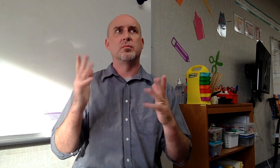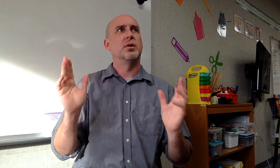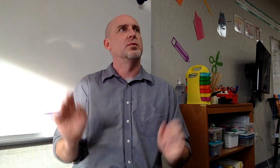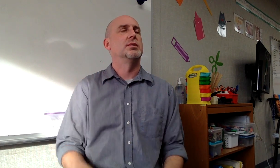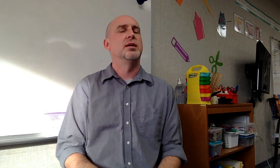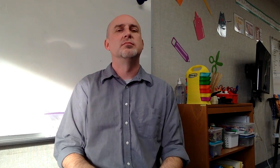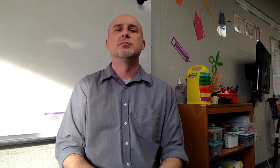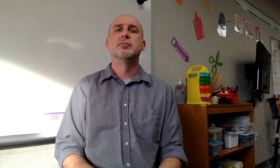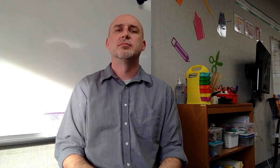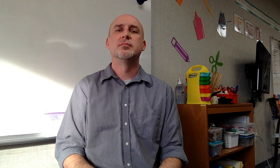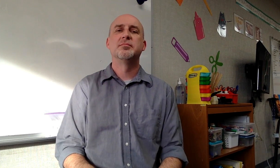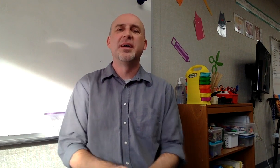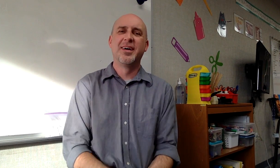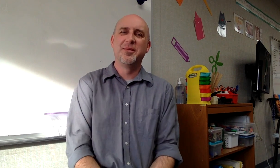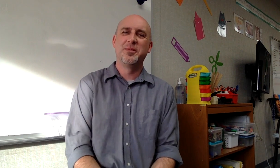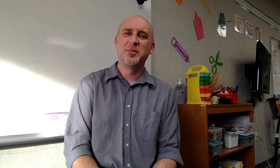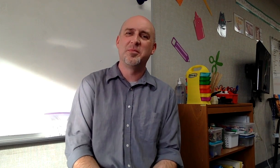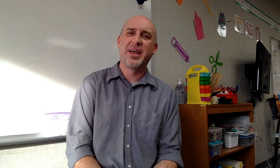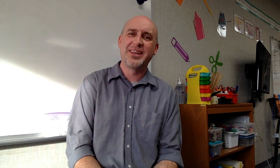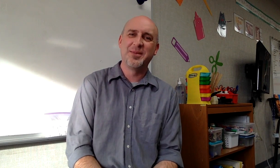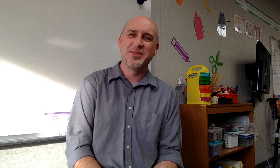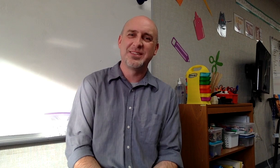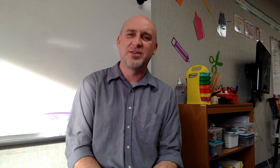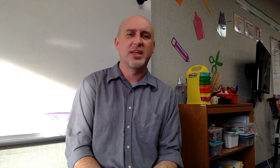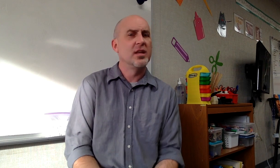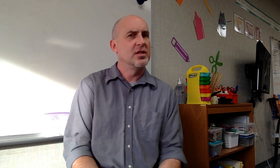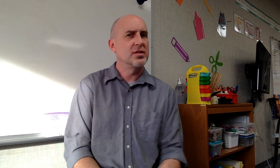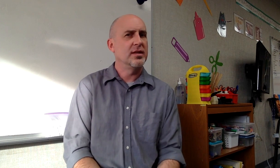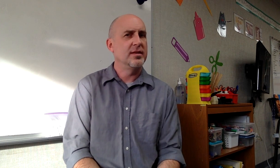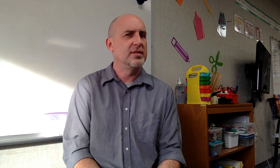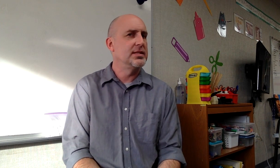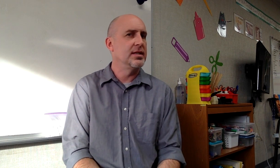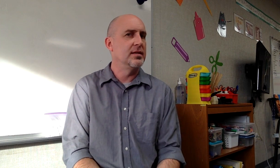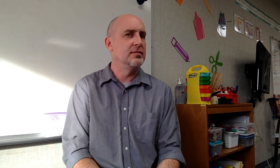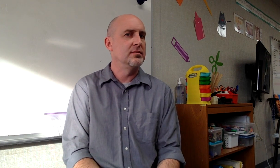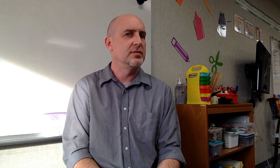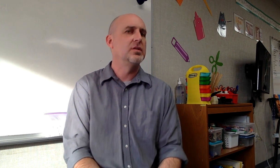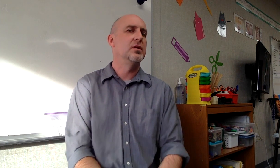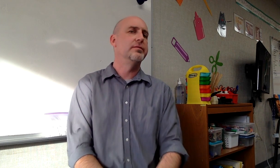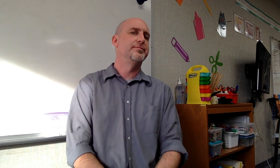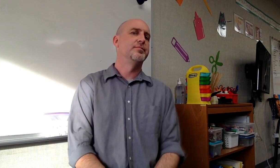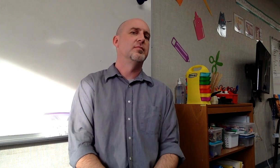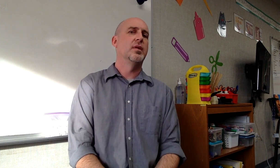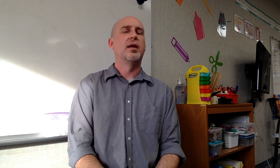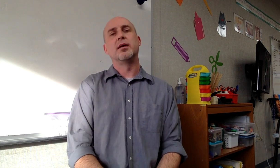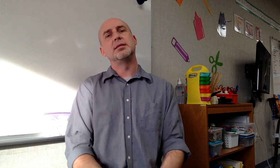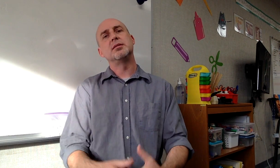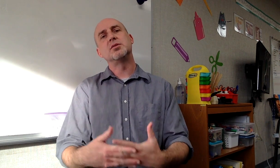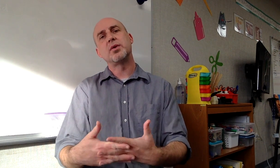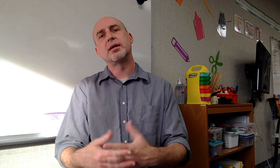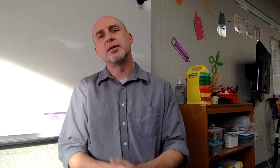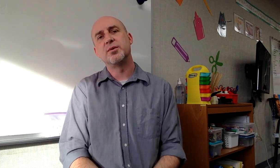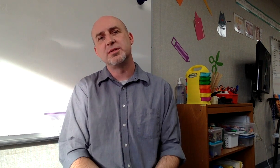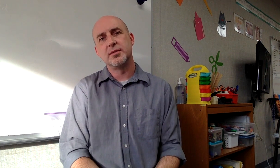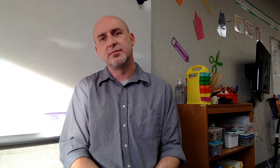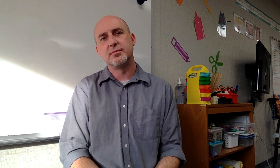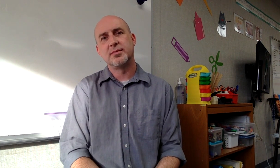where was I? I'm going to back up and start again. Should I leave this in the video? Is it distracting or is it